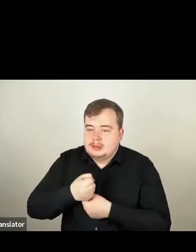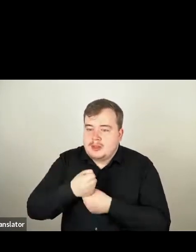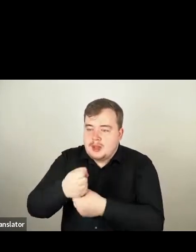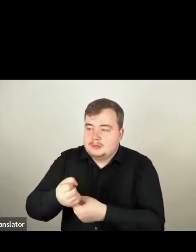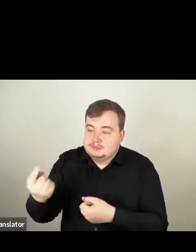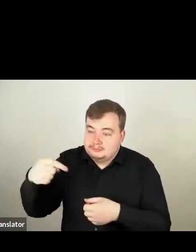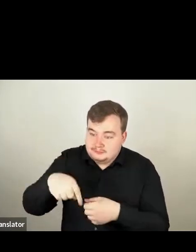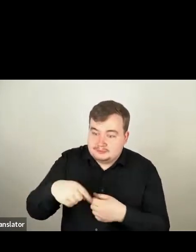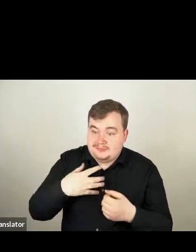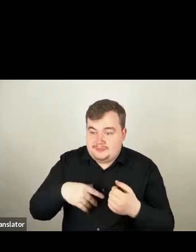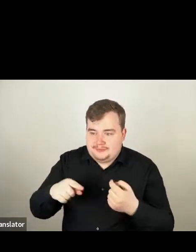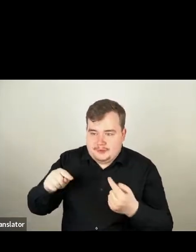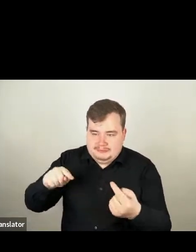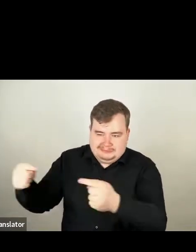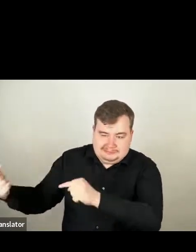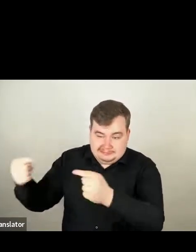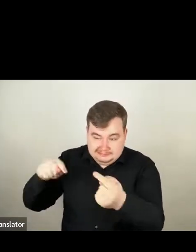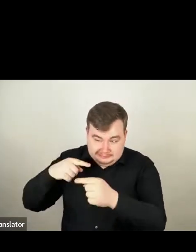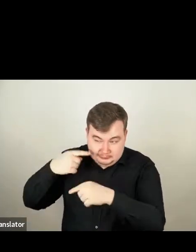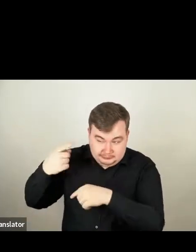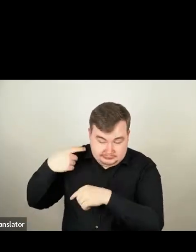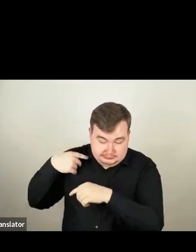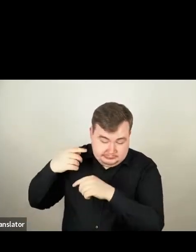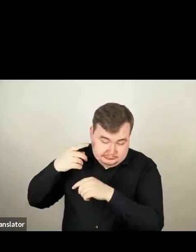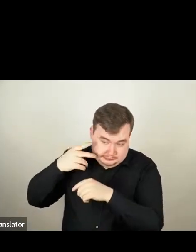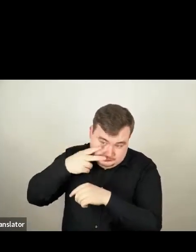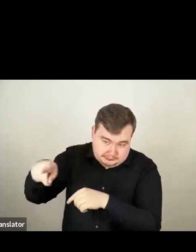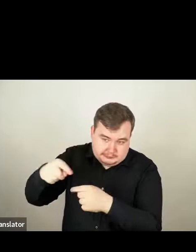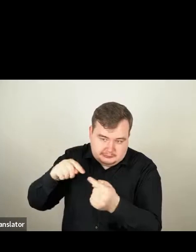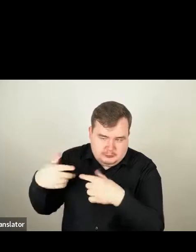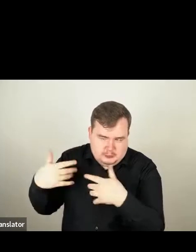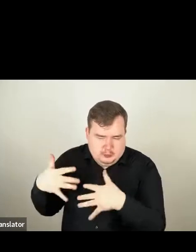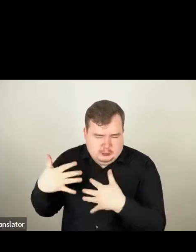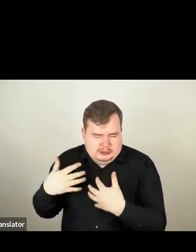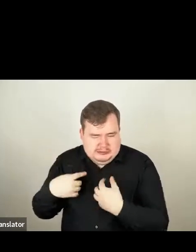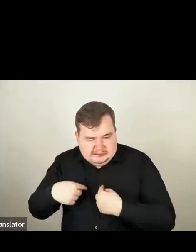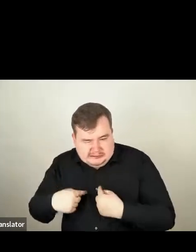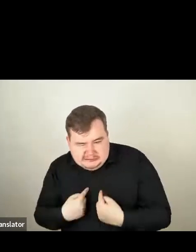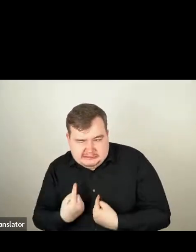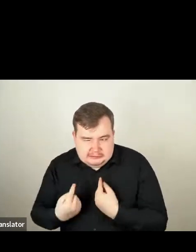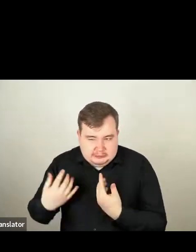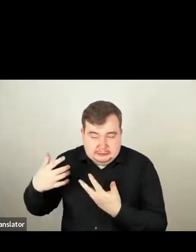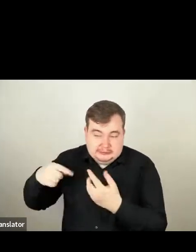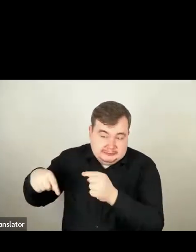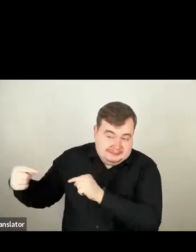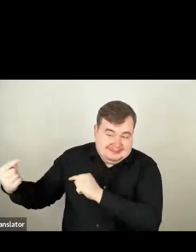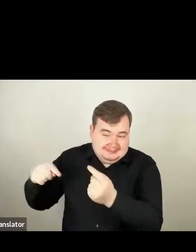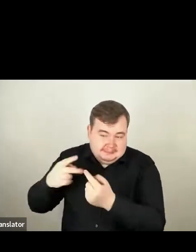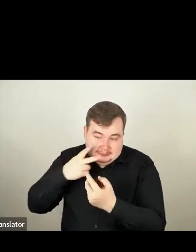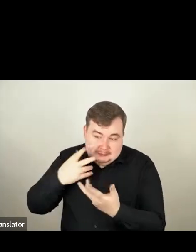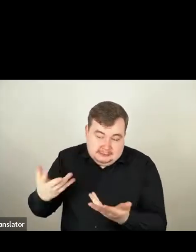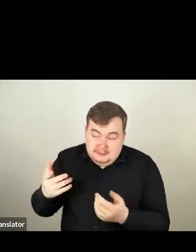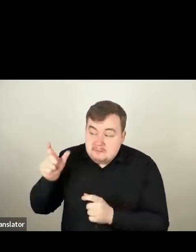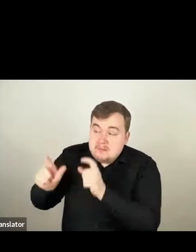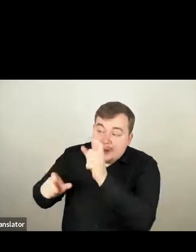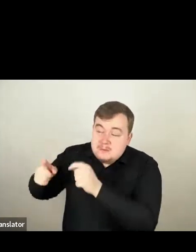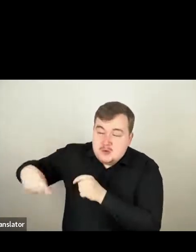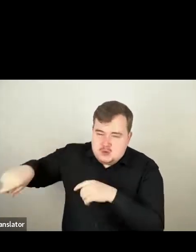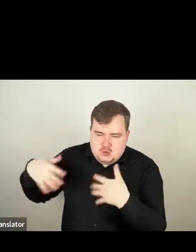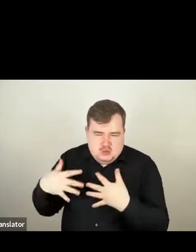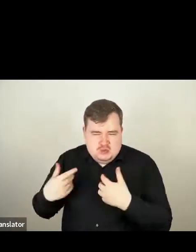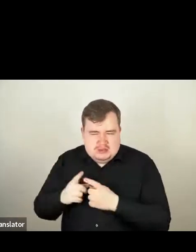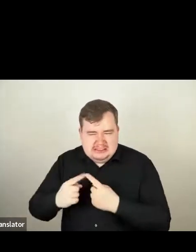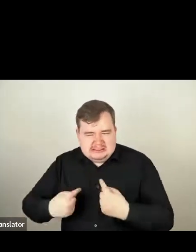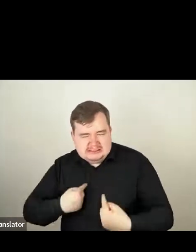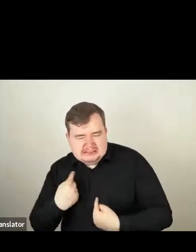human suffering, impacting the now already millions of civilians in Ukraine and those who fled